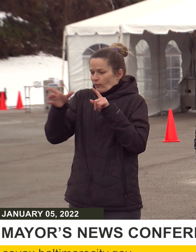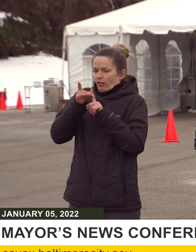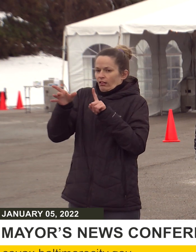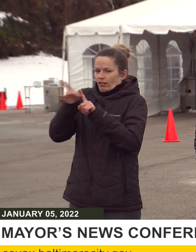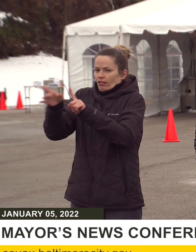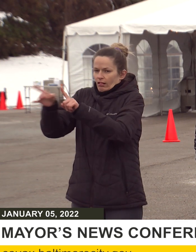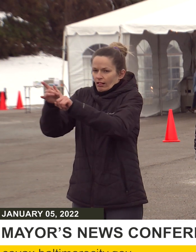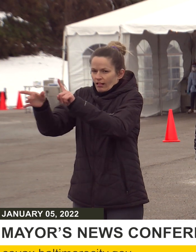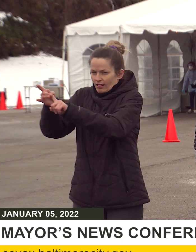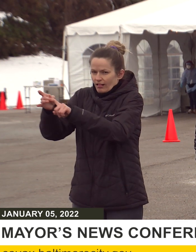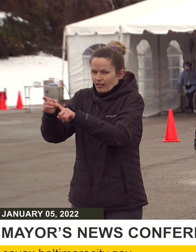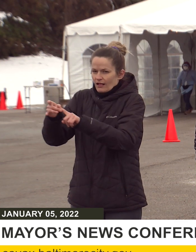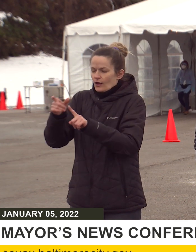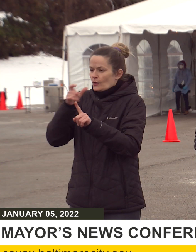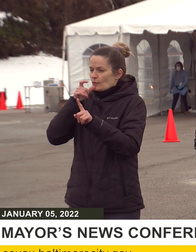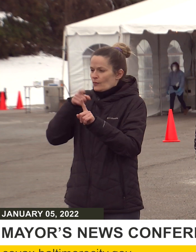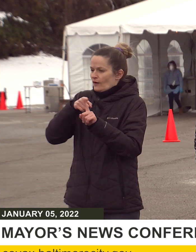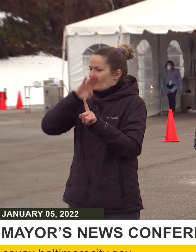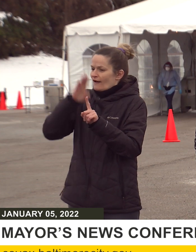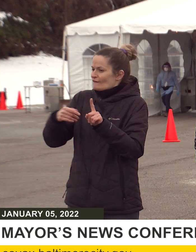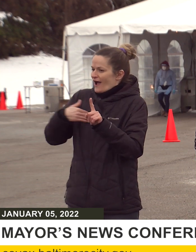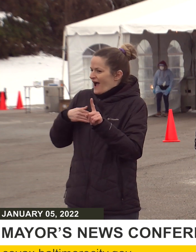now as people are moving.